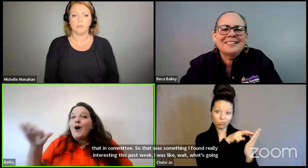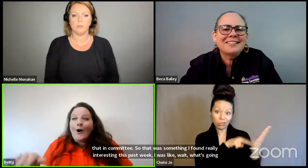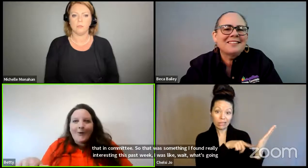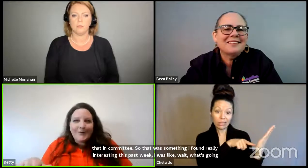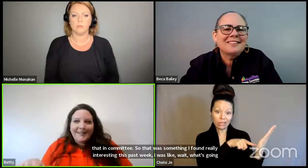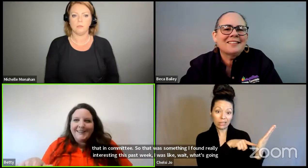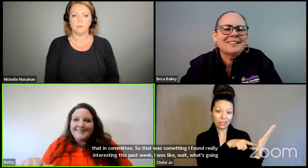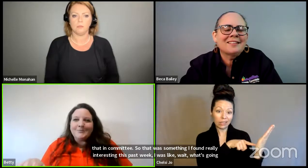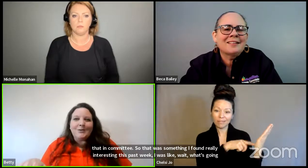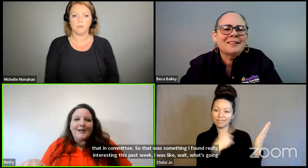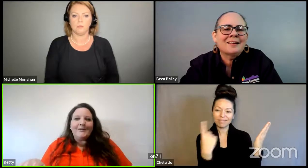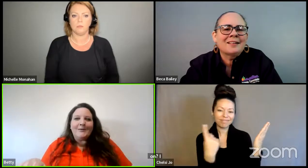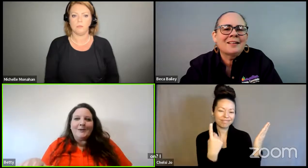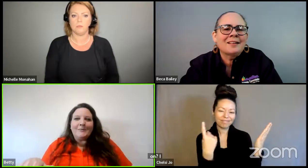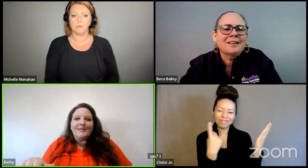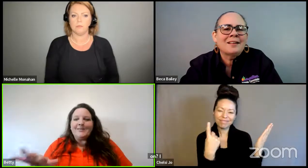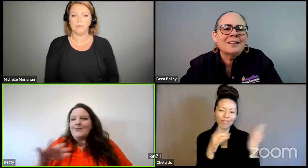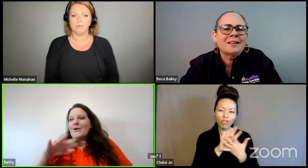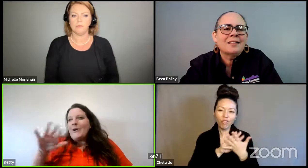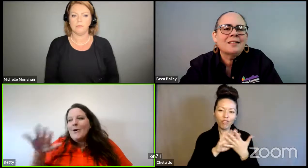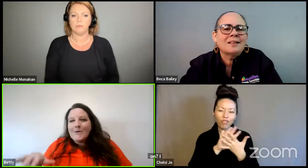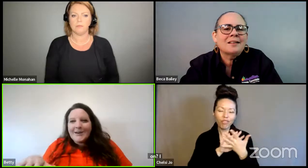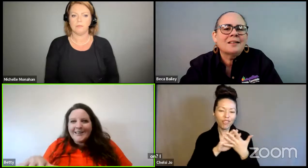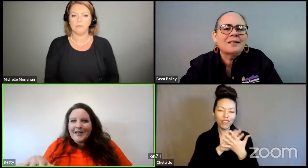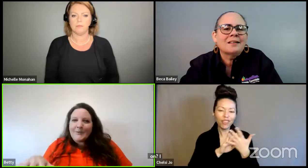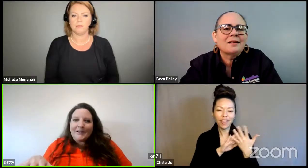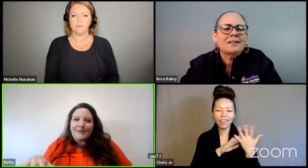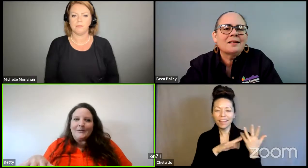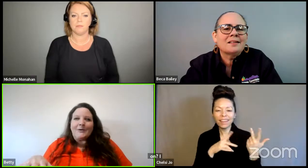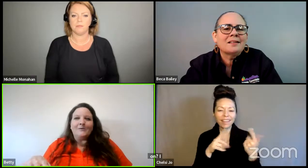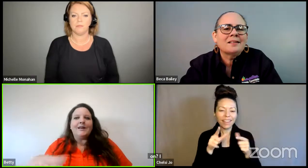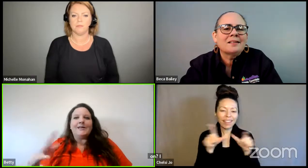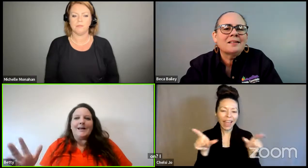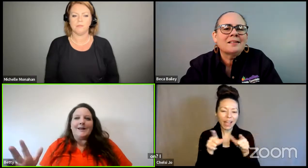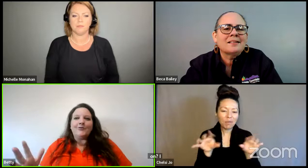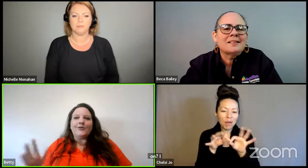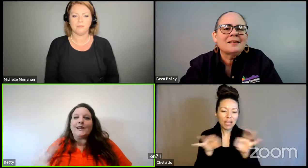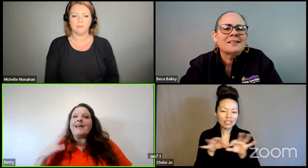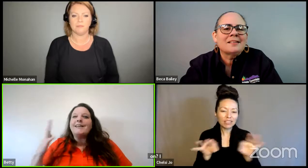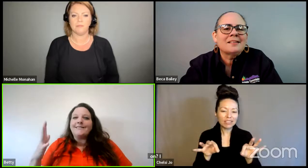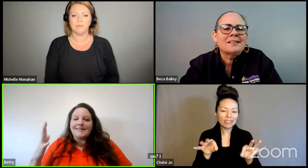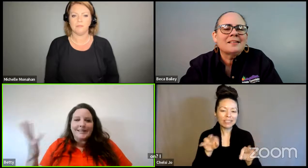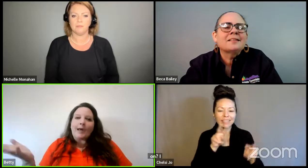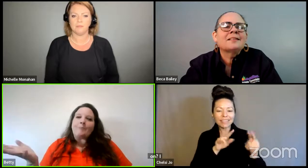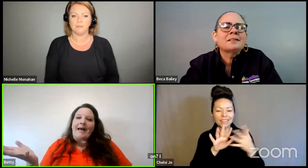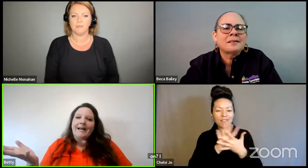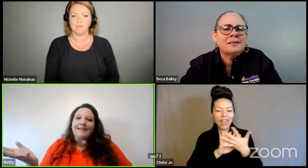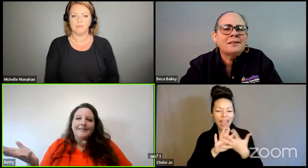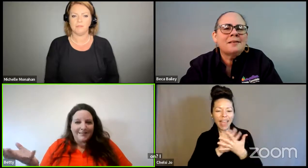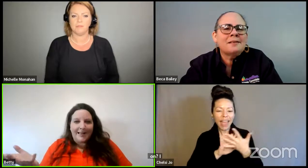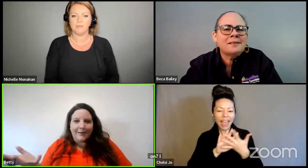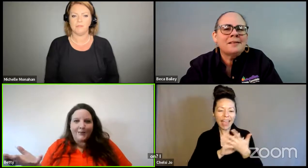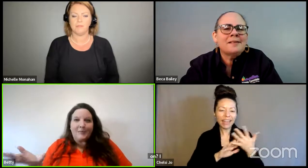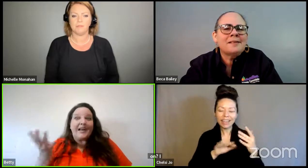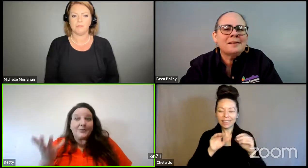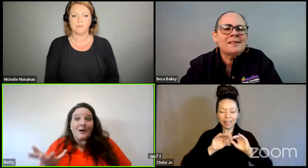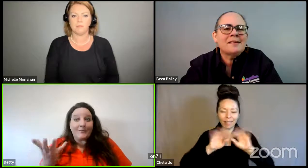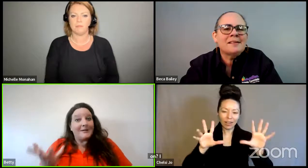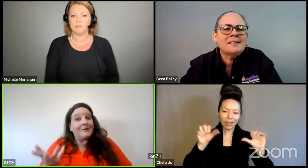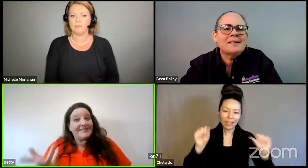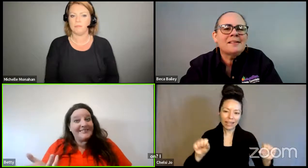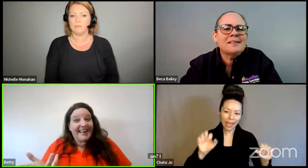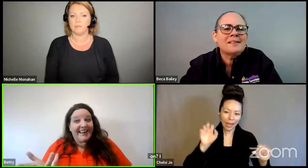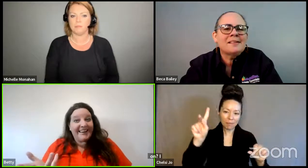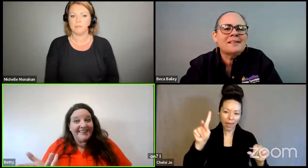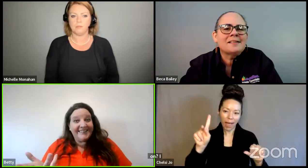There's always some gray room. There's always that wiggle room that allows for anything to come back to life. And that's why